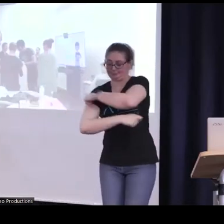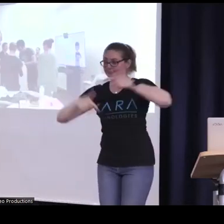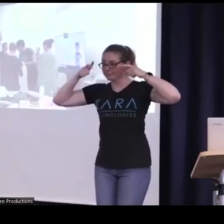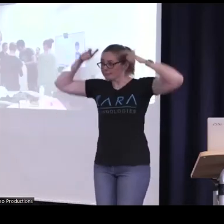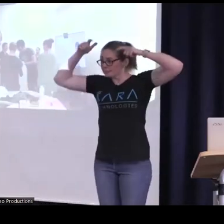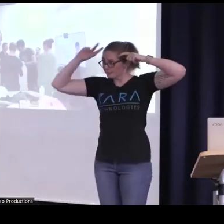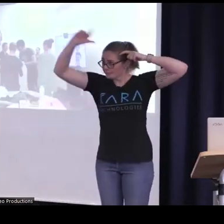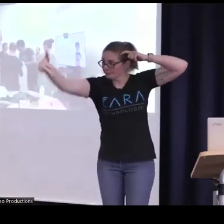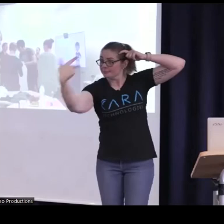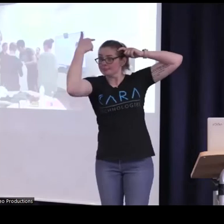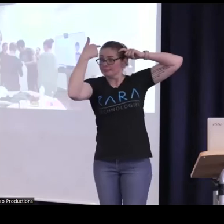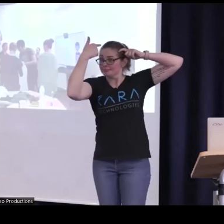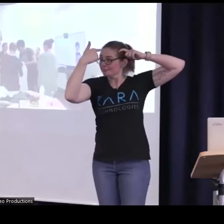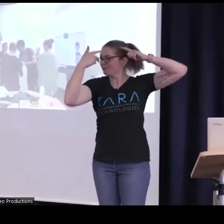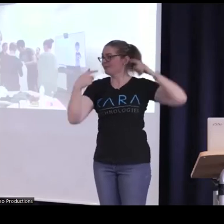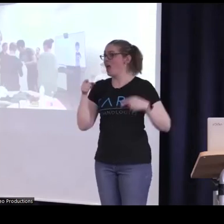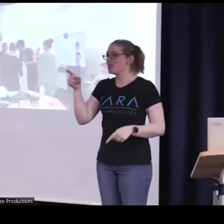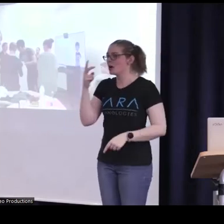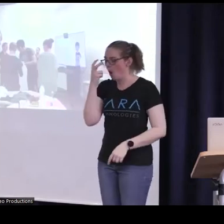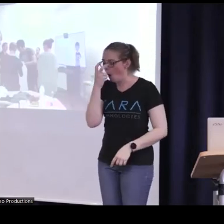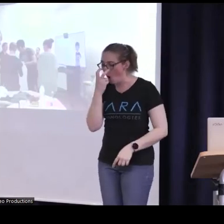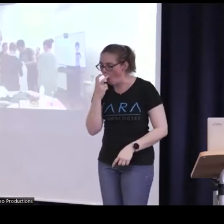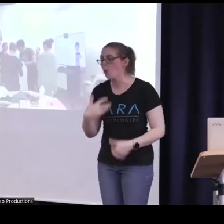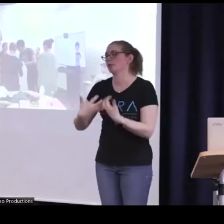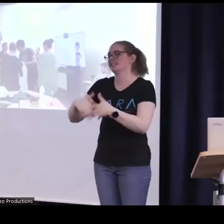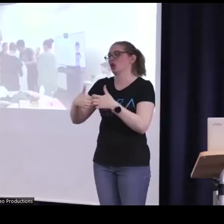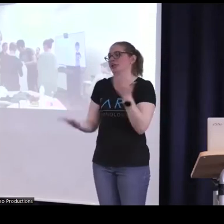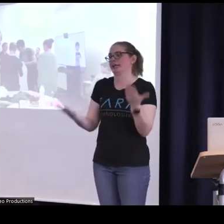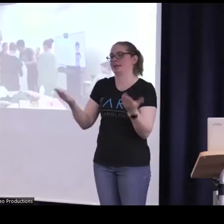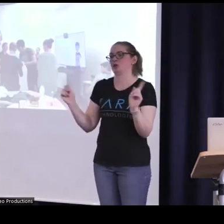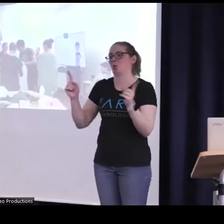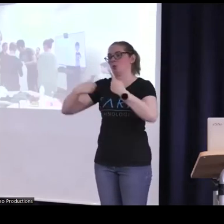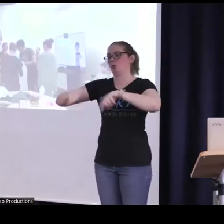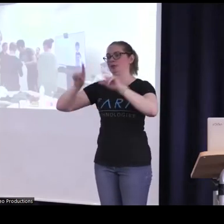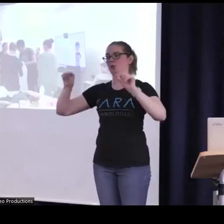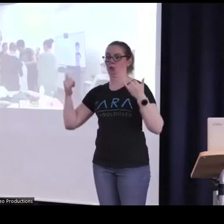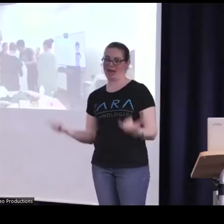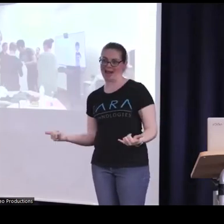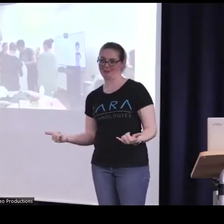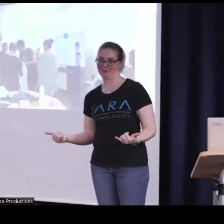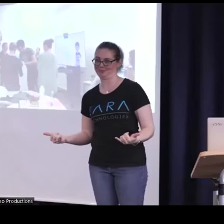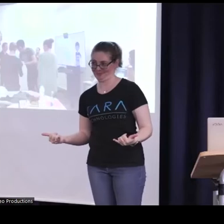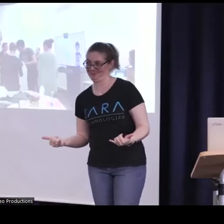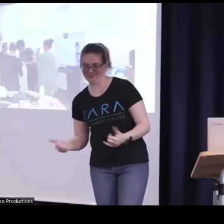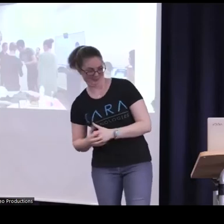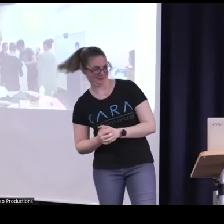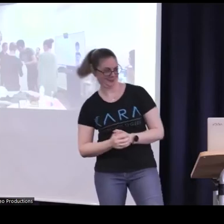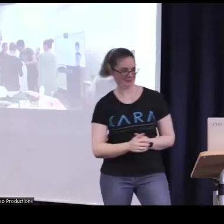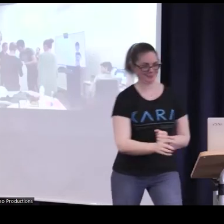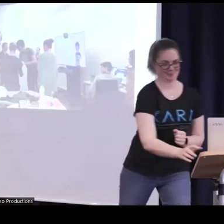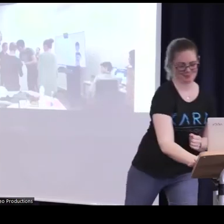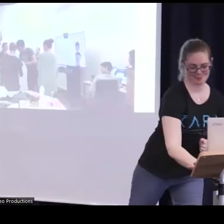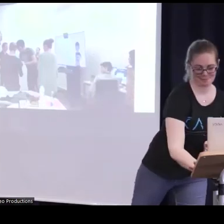seeing these people here with the motion capture gear on, with the camera on their helmet, they are, it's quite